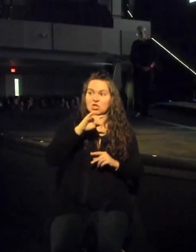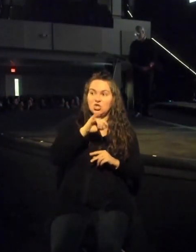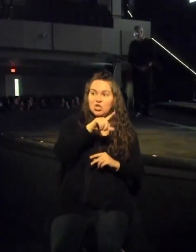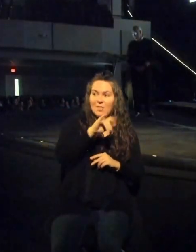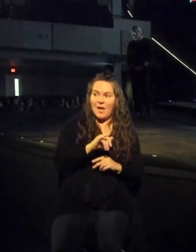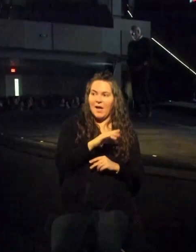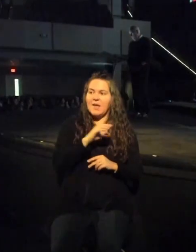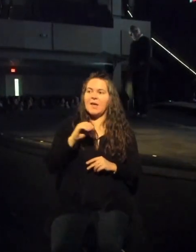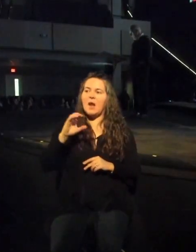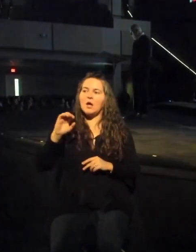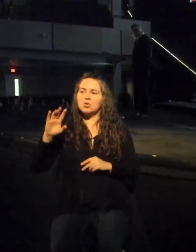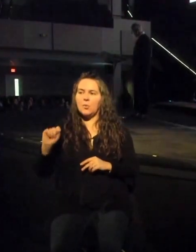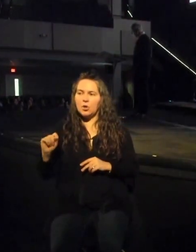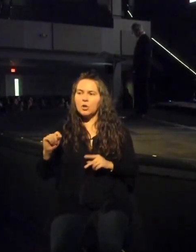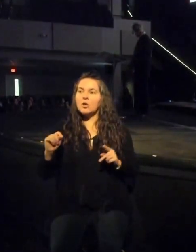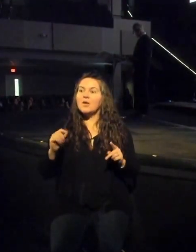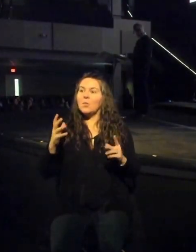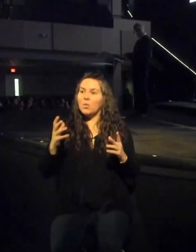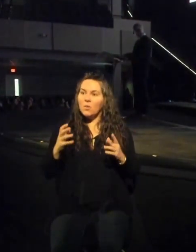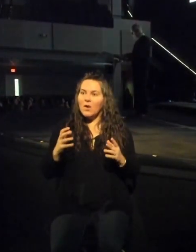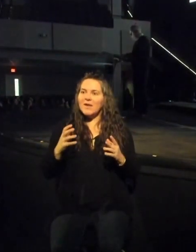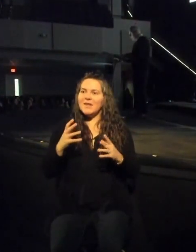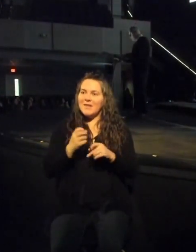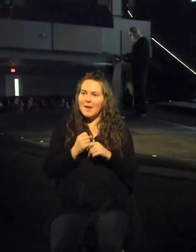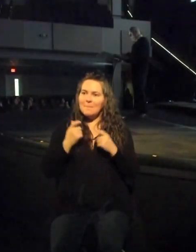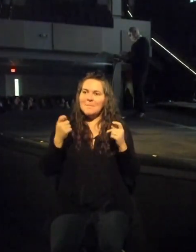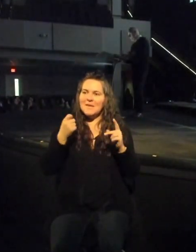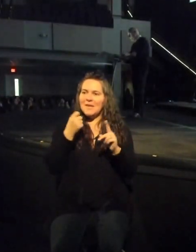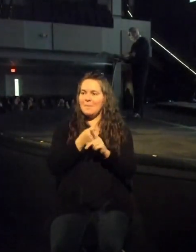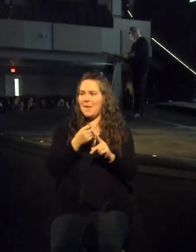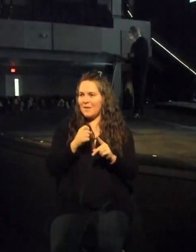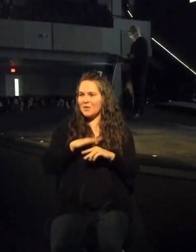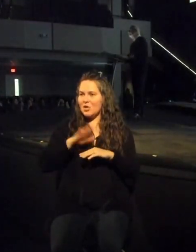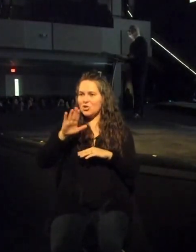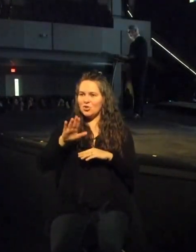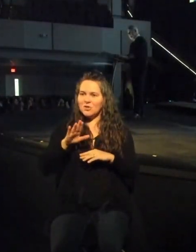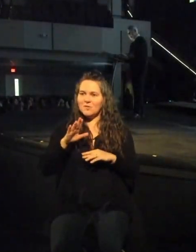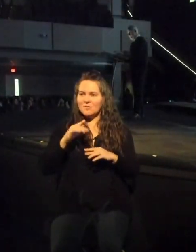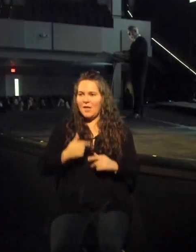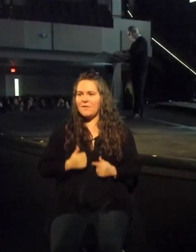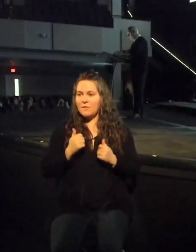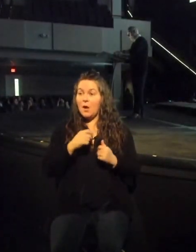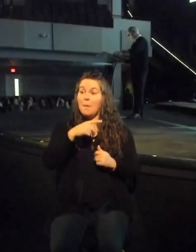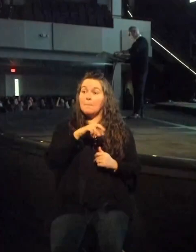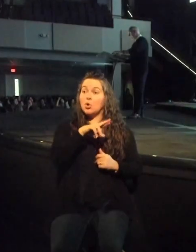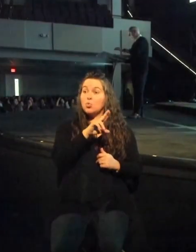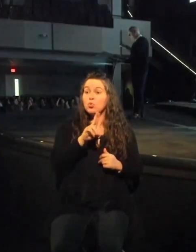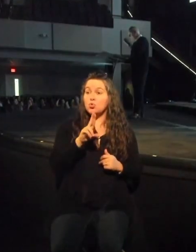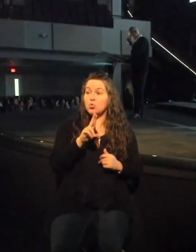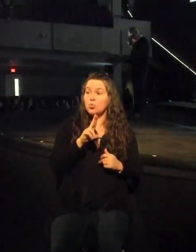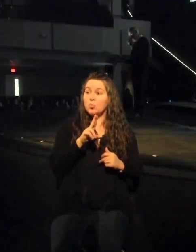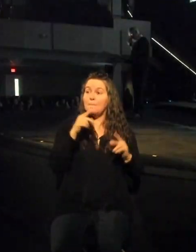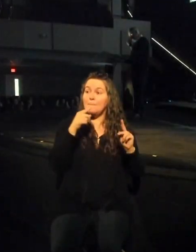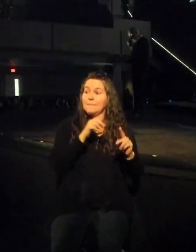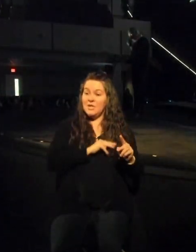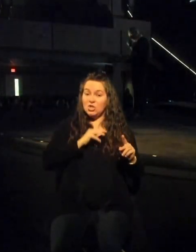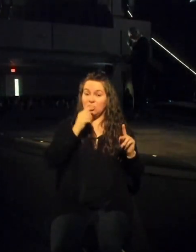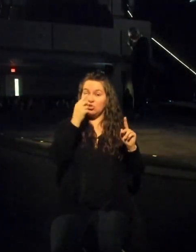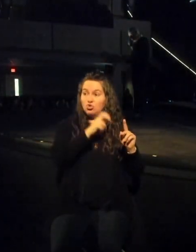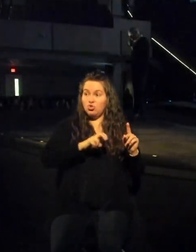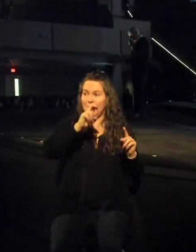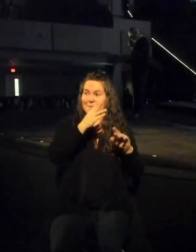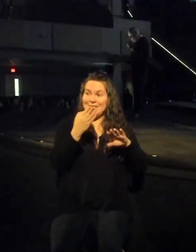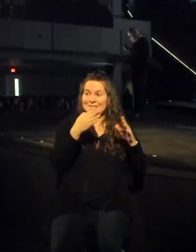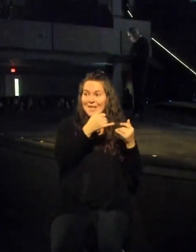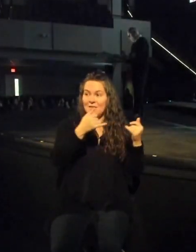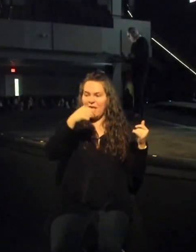will make an amazing impact on your life as well. The Peru Mission Trip registration deadline is this Wednesday. For more information and